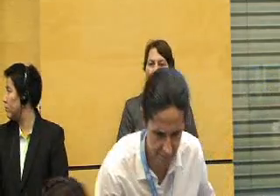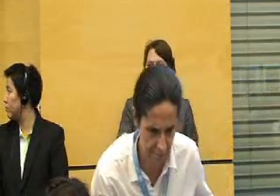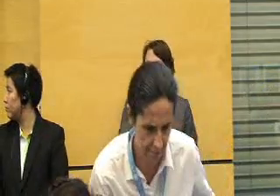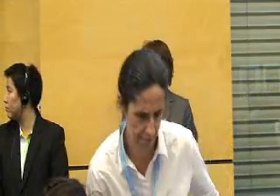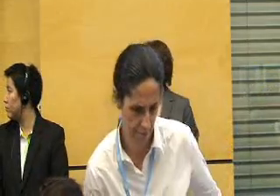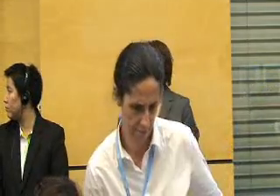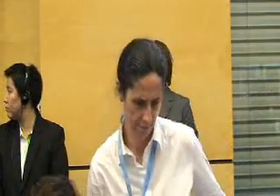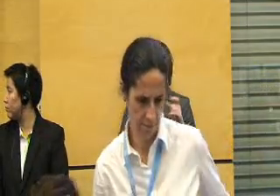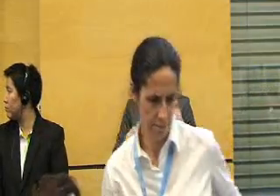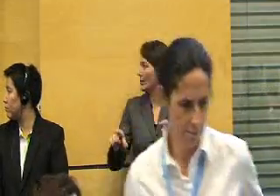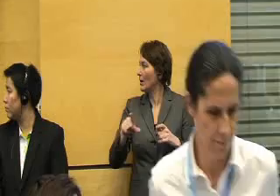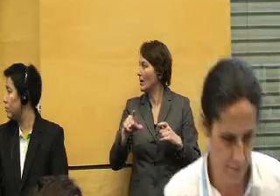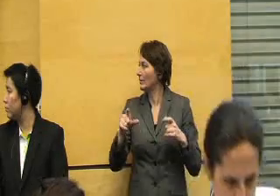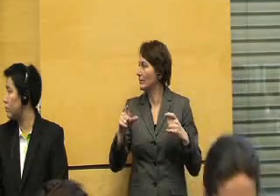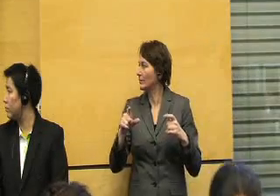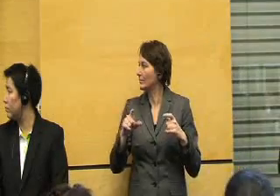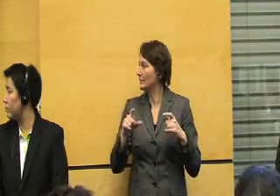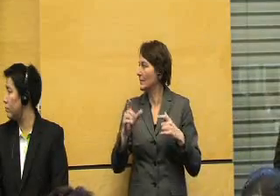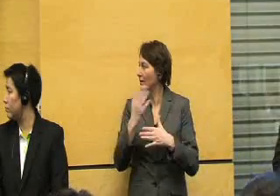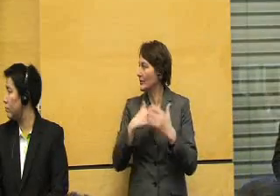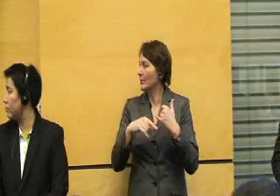is a great colleague and great friend.